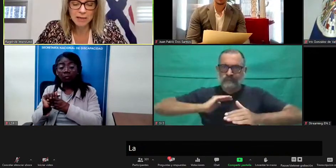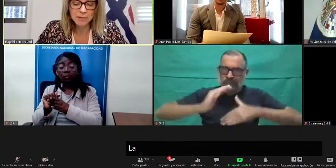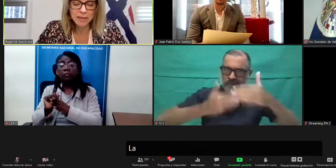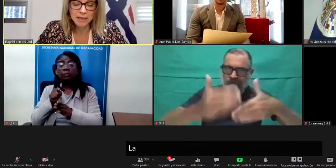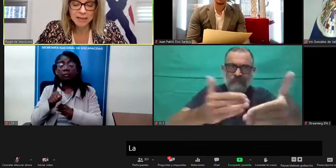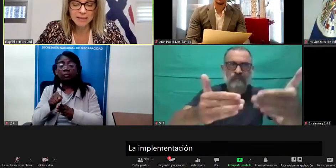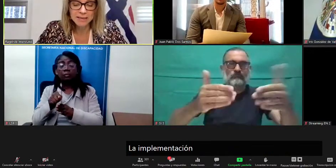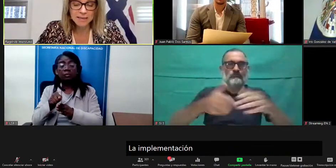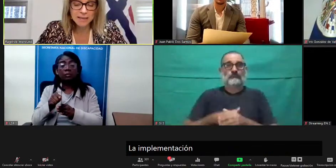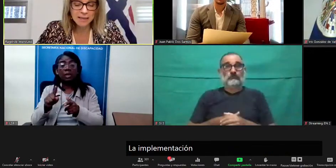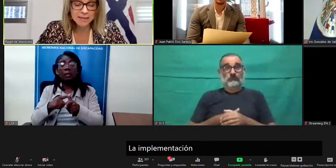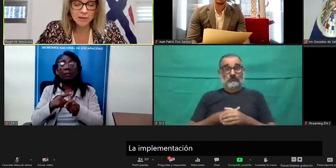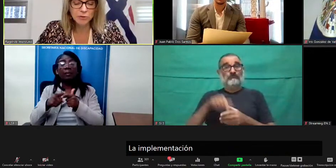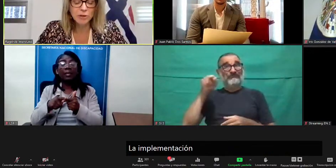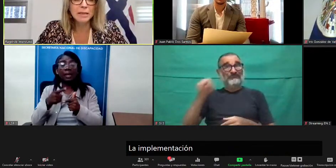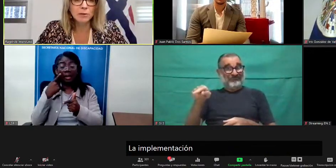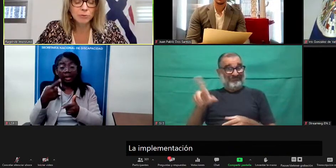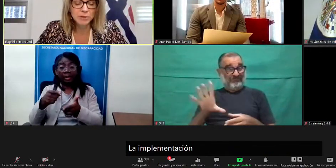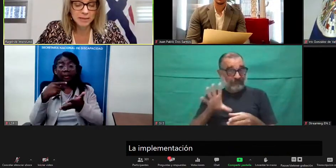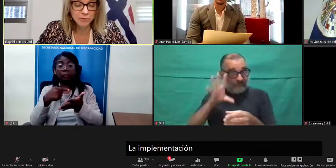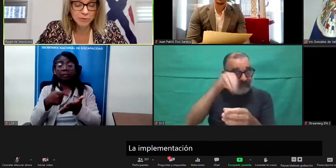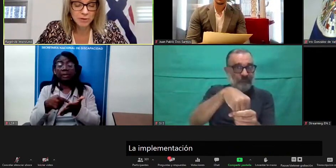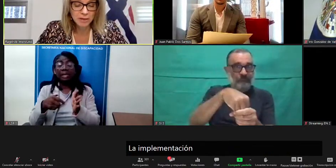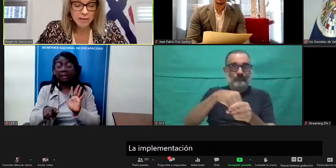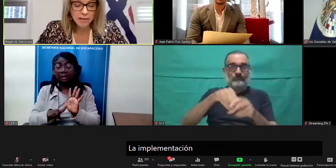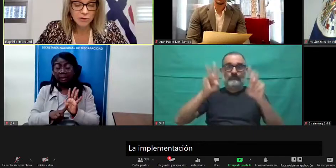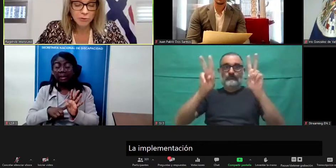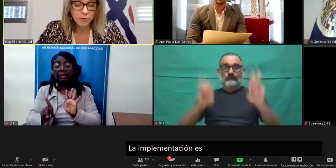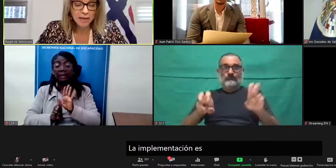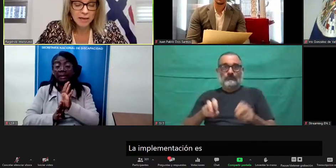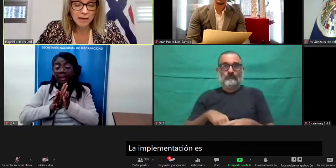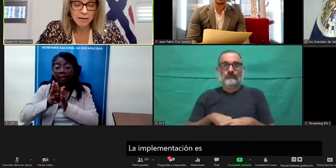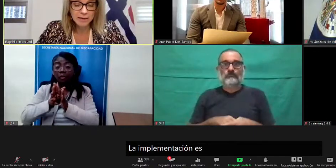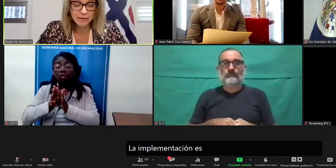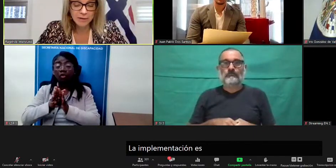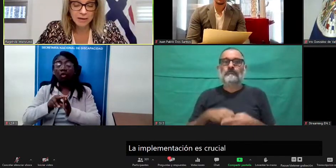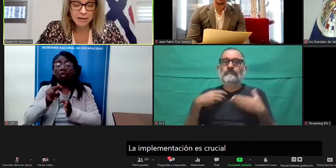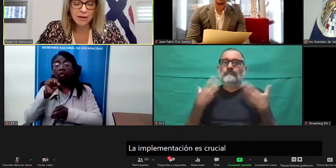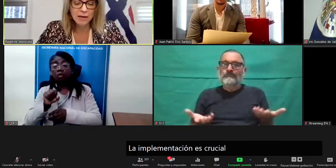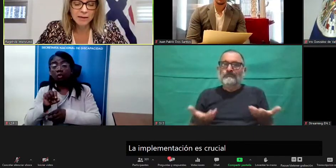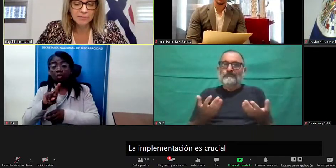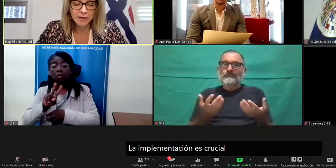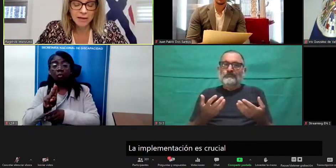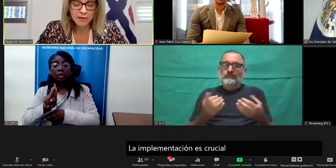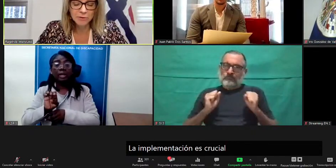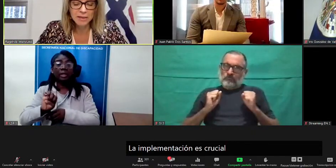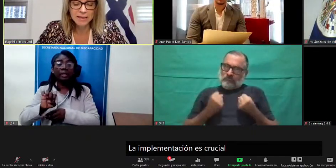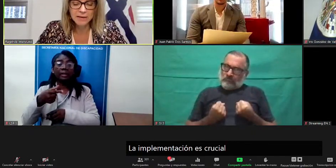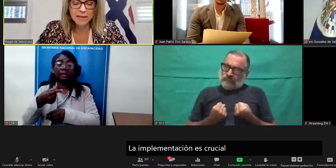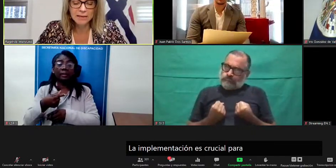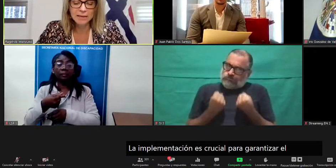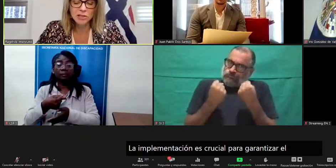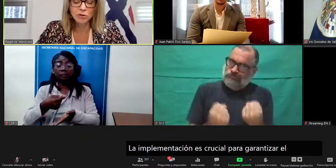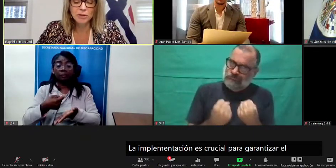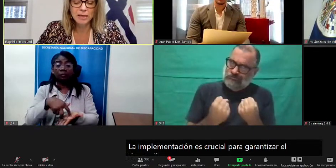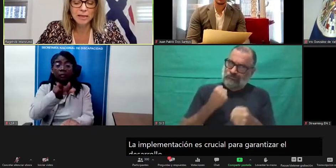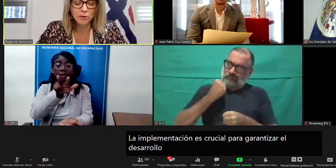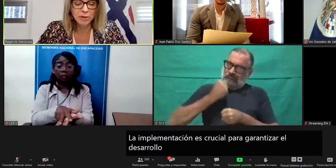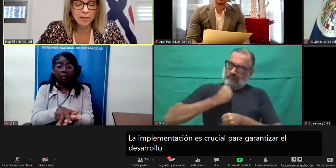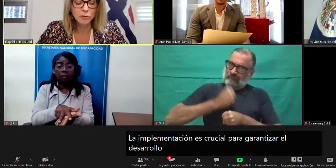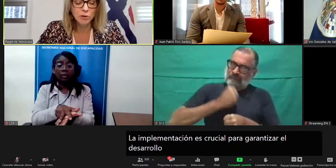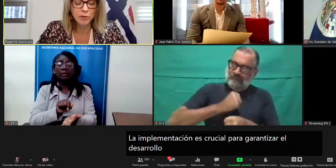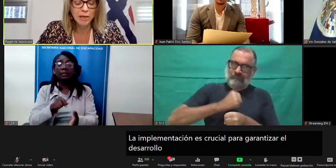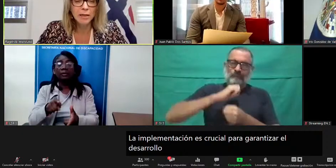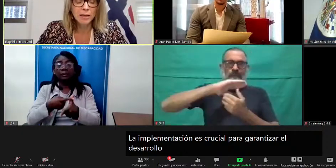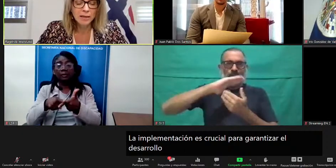so the implementation of cdpd is crucial to warranty inclusive development and norway has ratified that